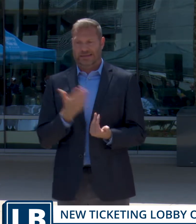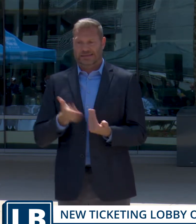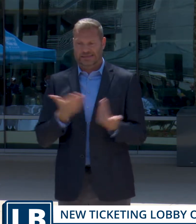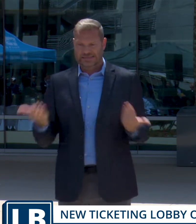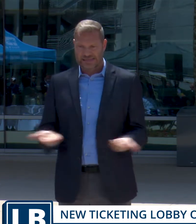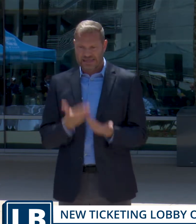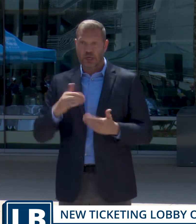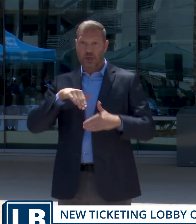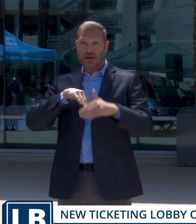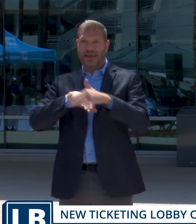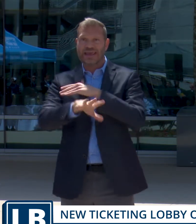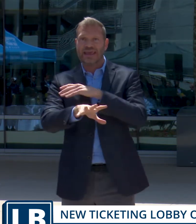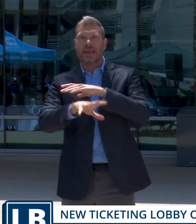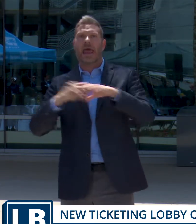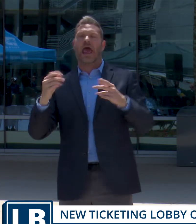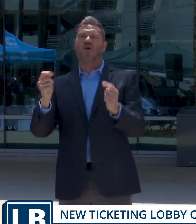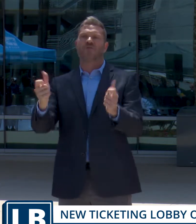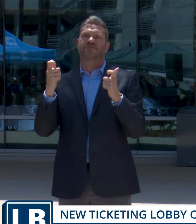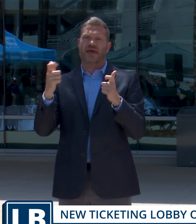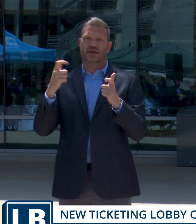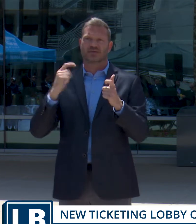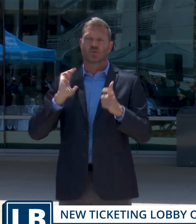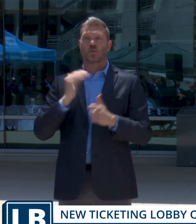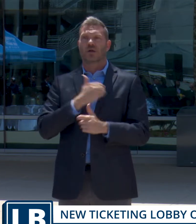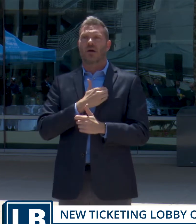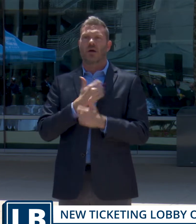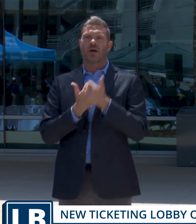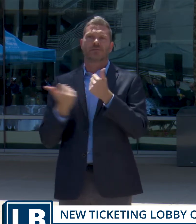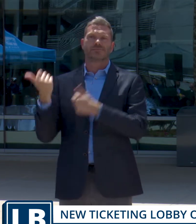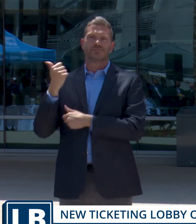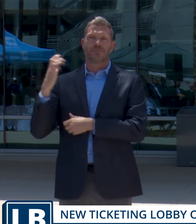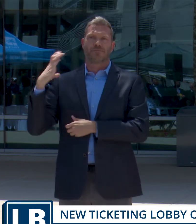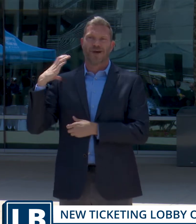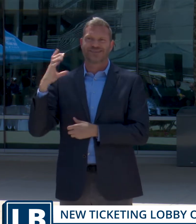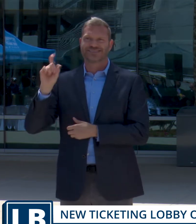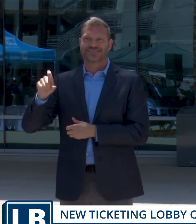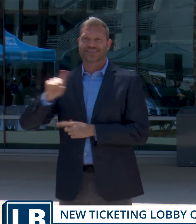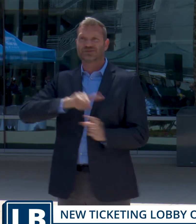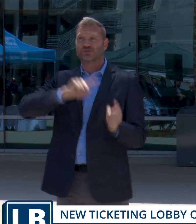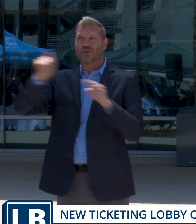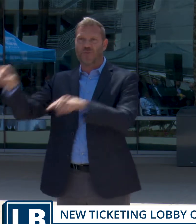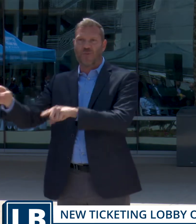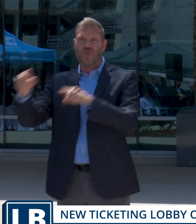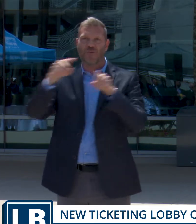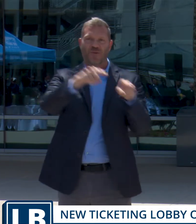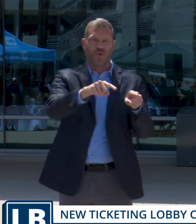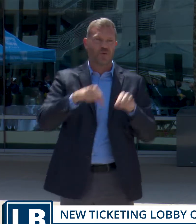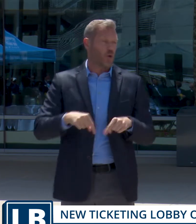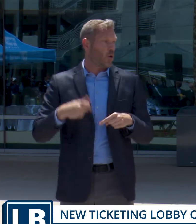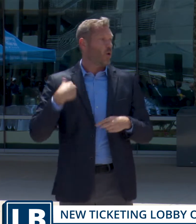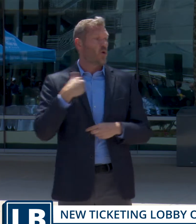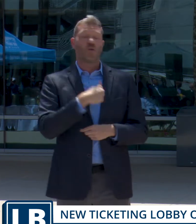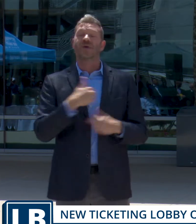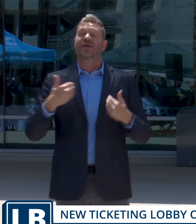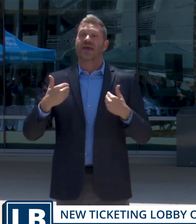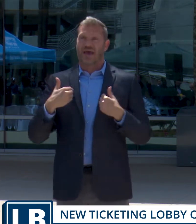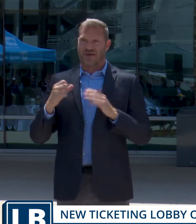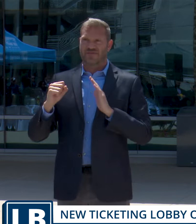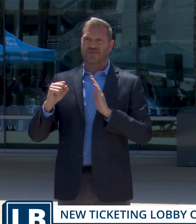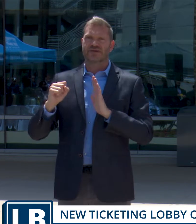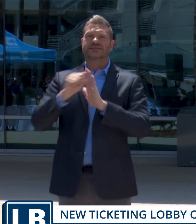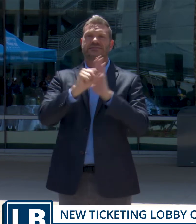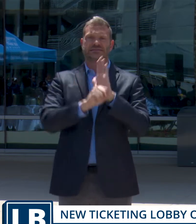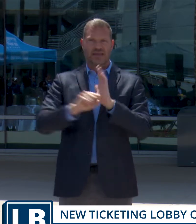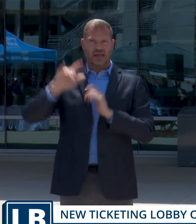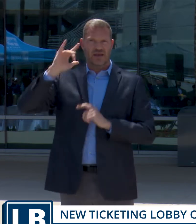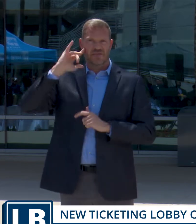and out very quickly when we're transporting our bosses to their destinations. So we do have an official State of California